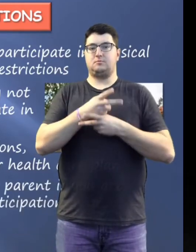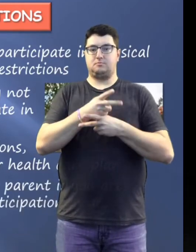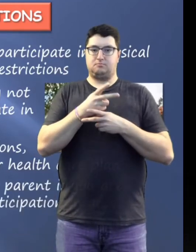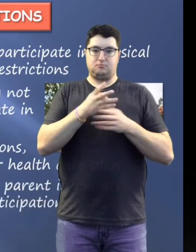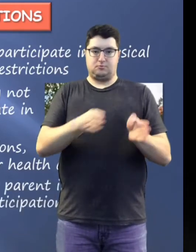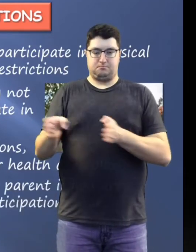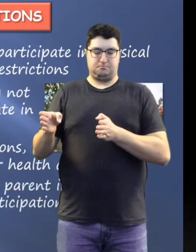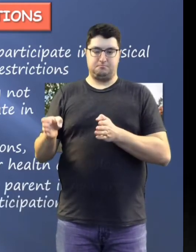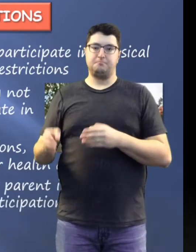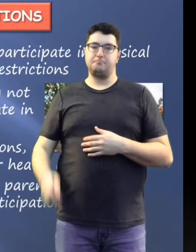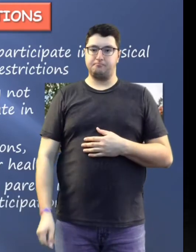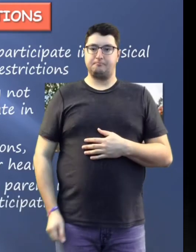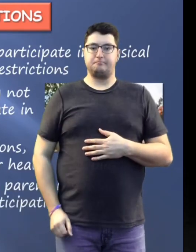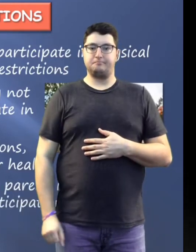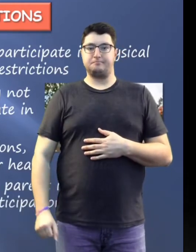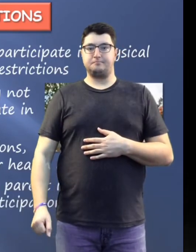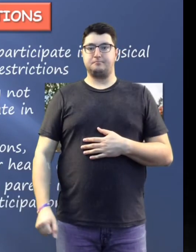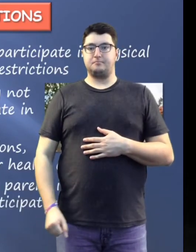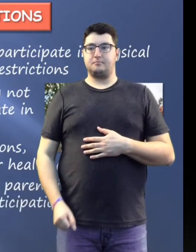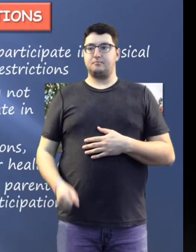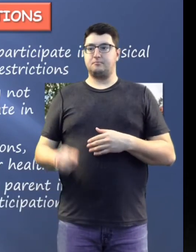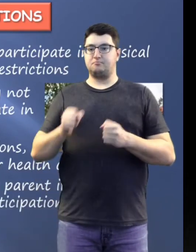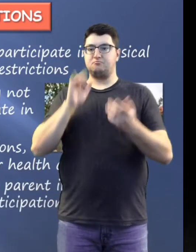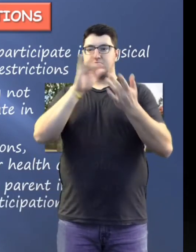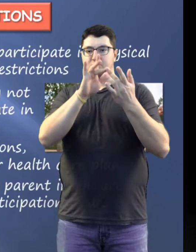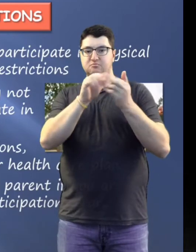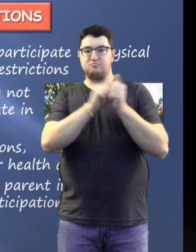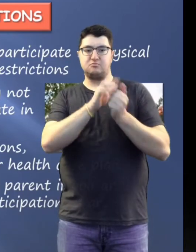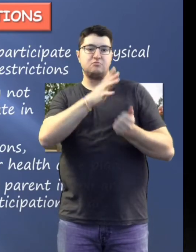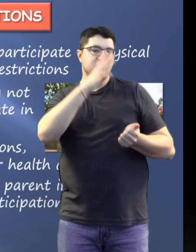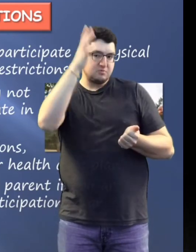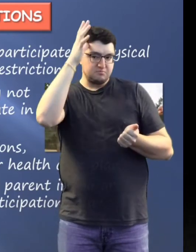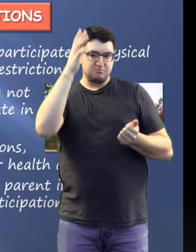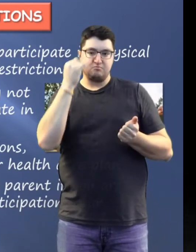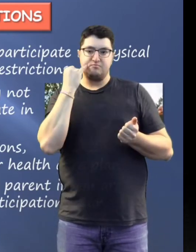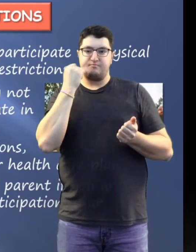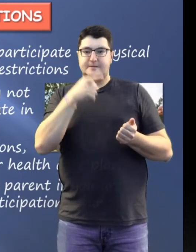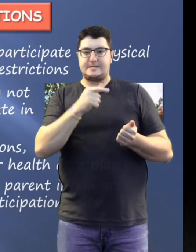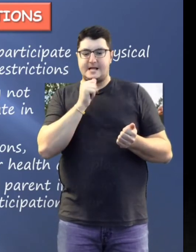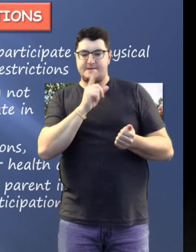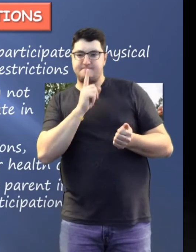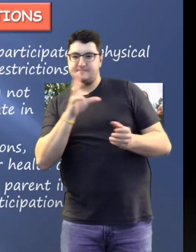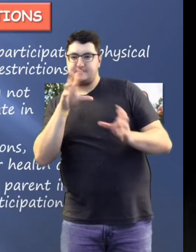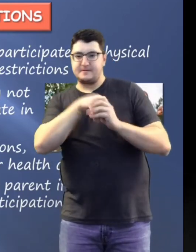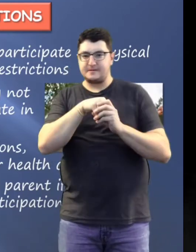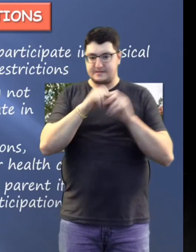Consult with the child's parent if you are uncertain about their participation in a specific activity.